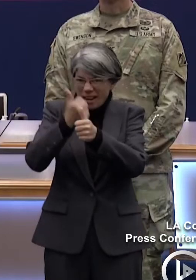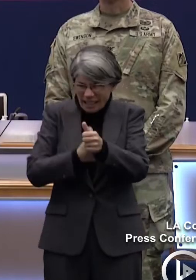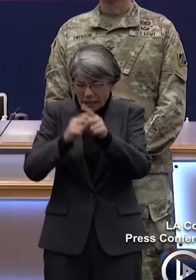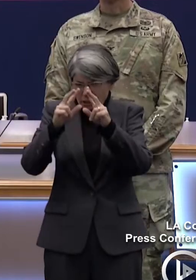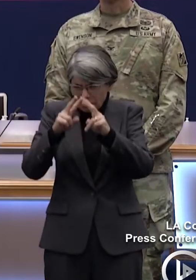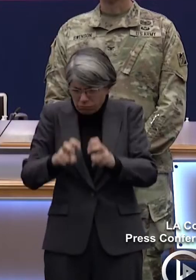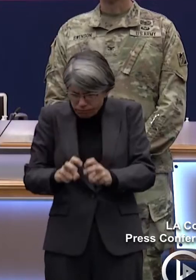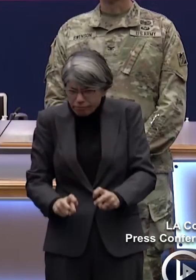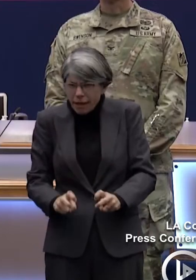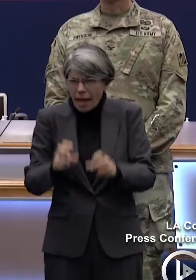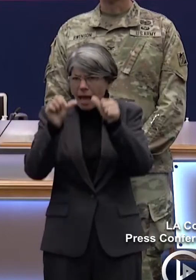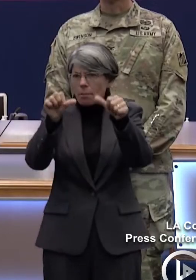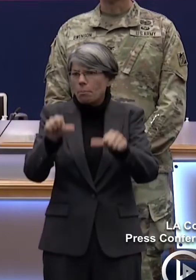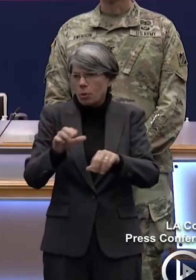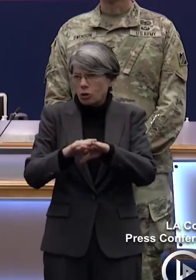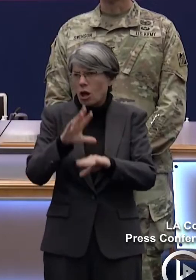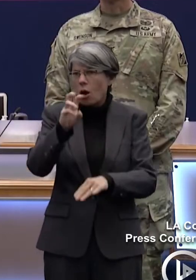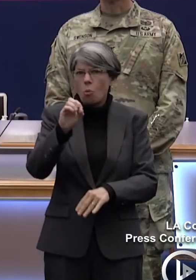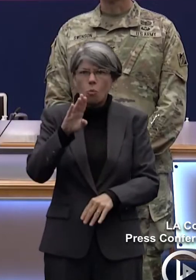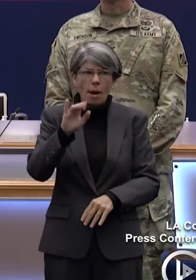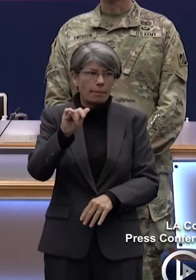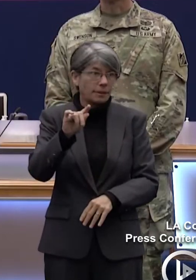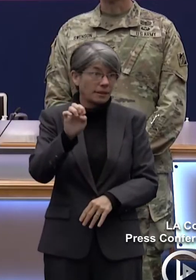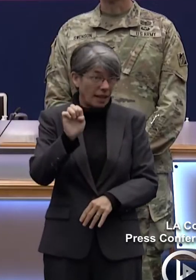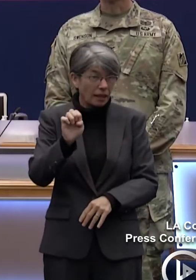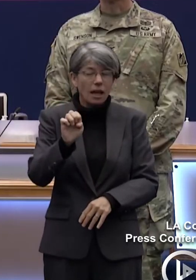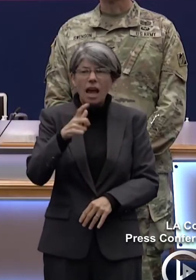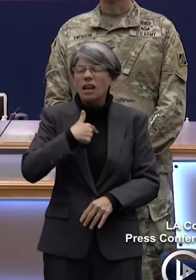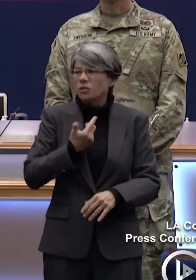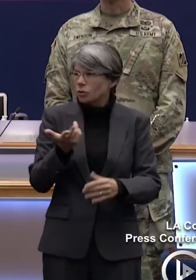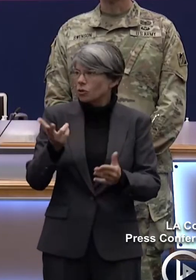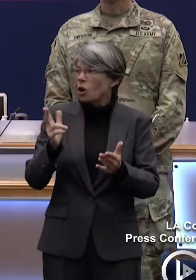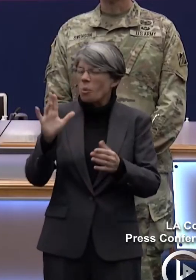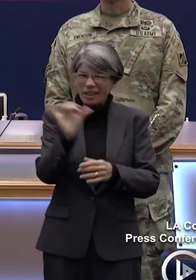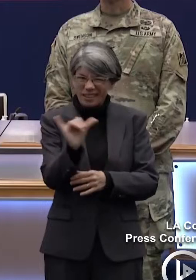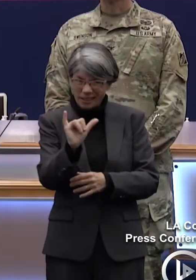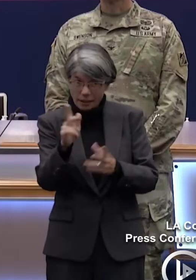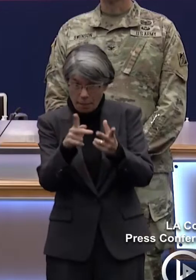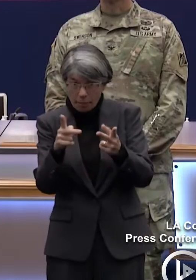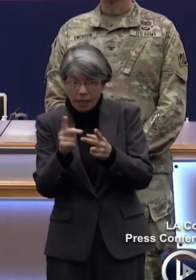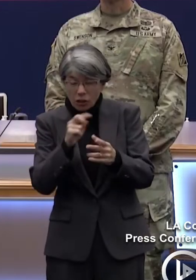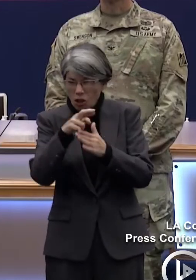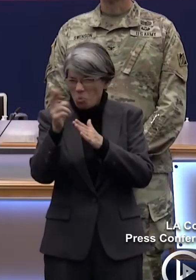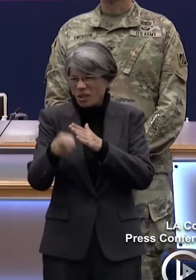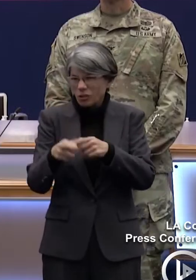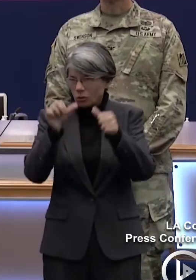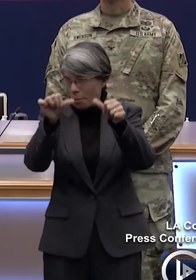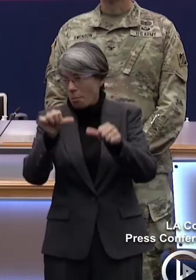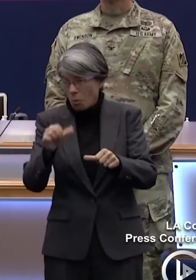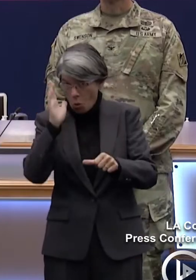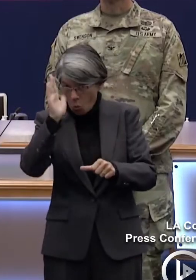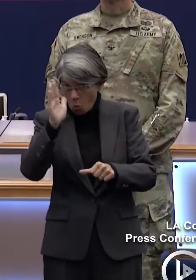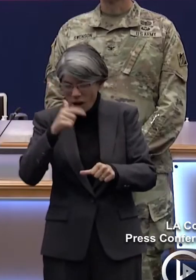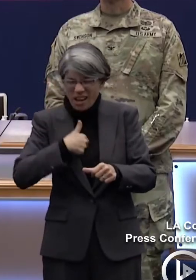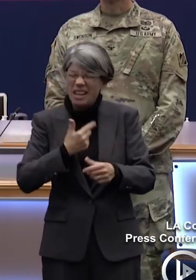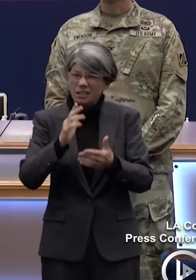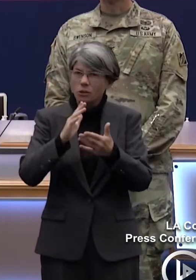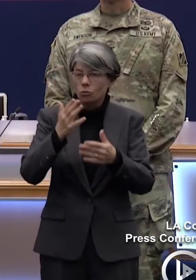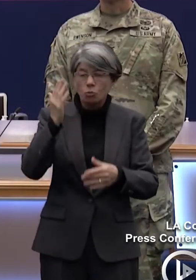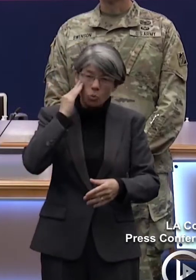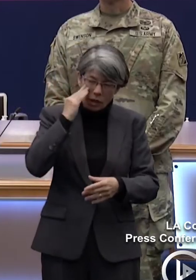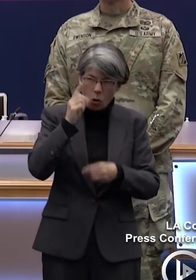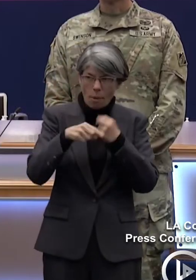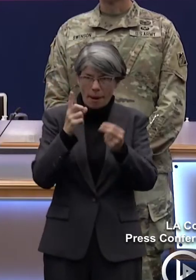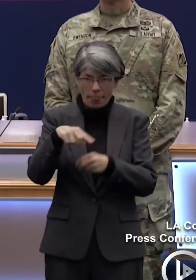assessment is posted on our website, and that's the same place that results will be posted as they become